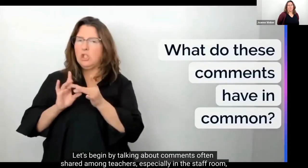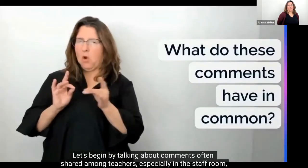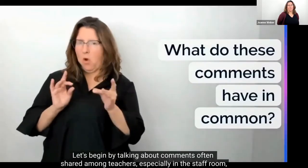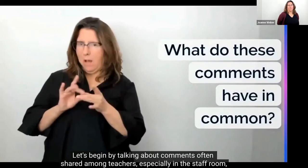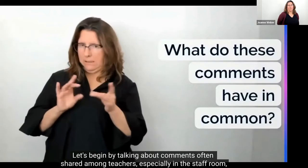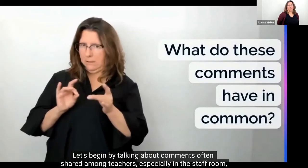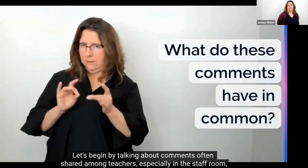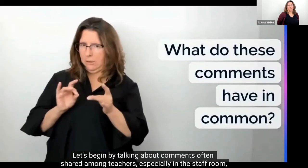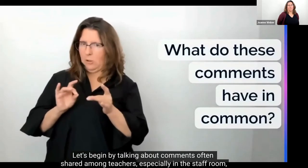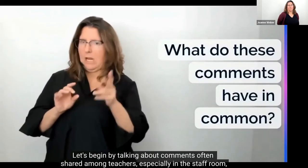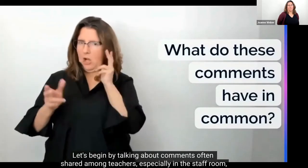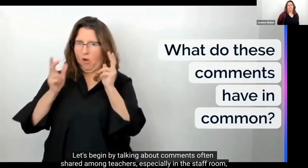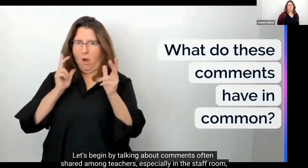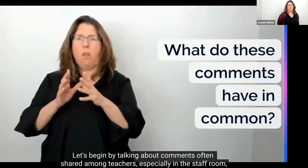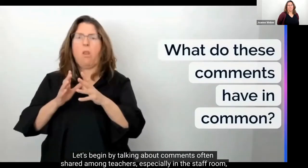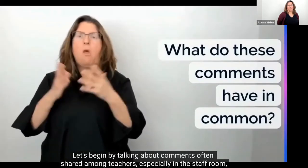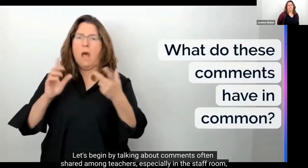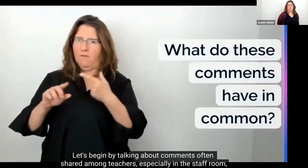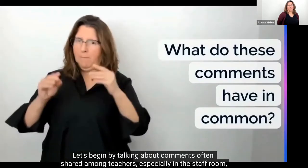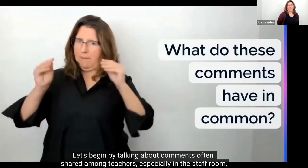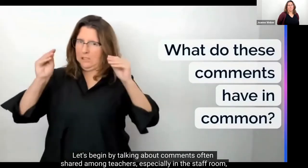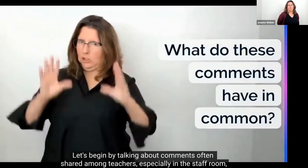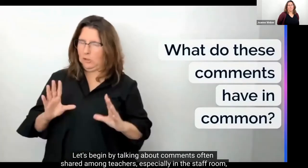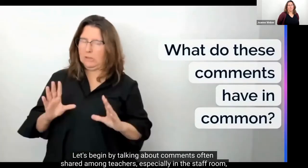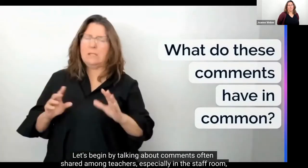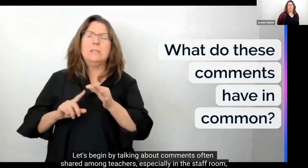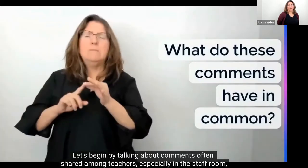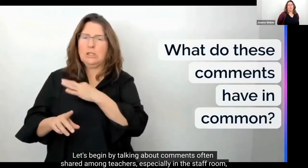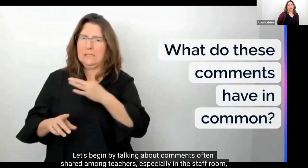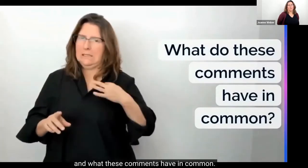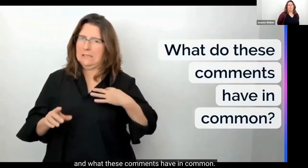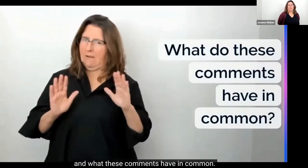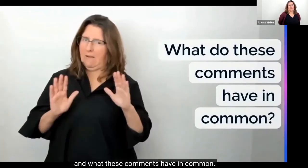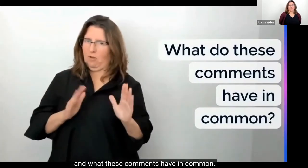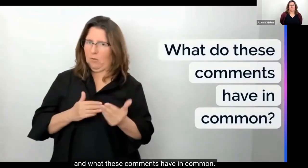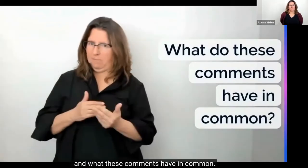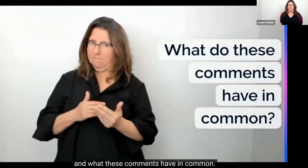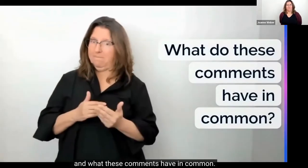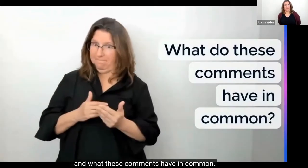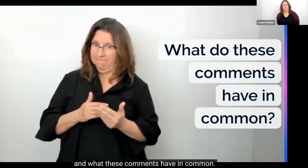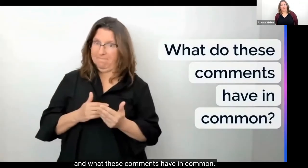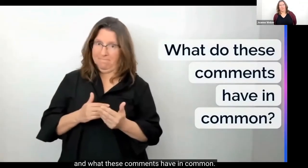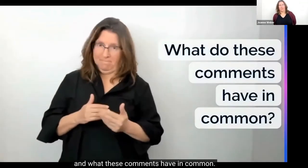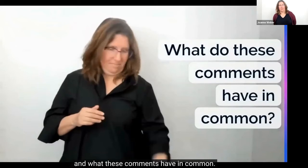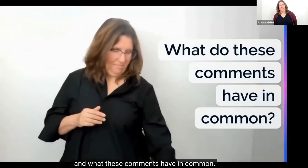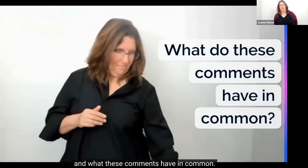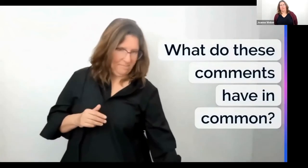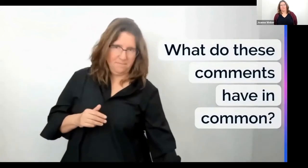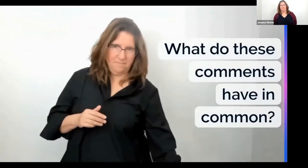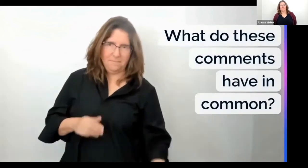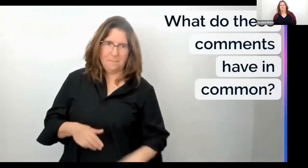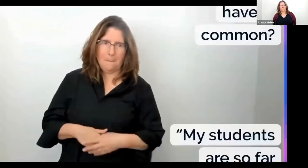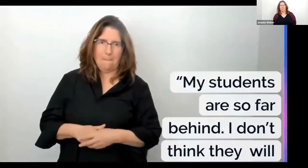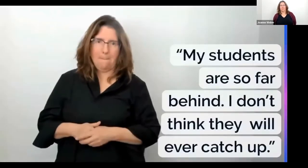Let's begin by talking about comments often shared among teachers, especially in the staff room, and what these comments have